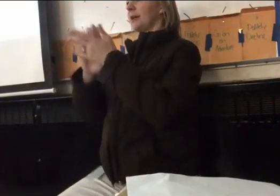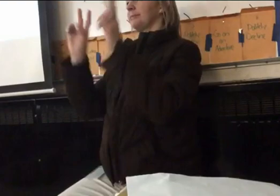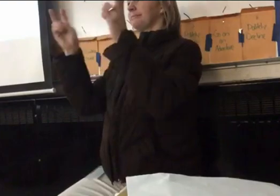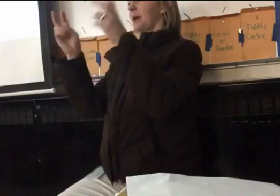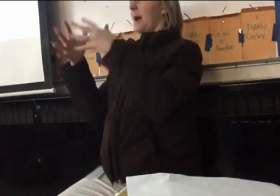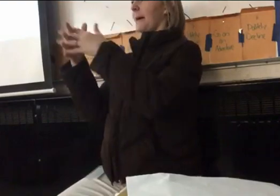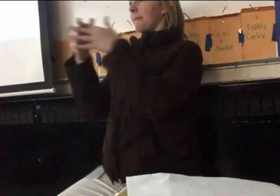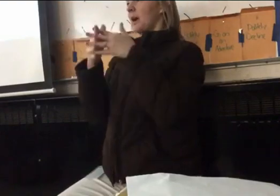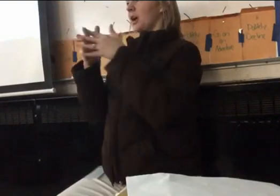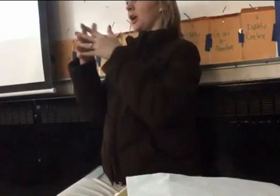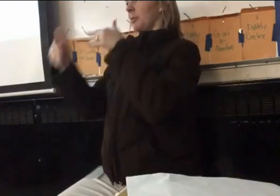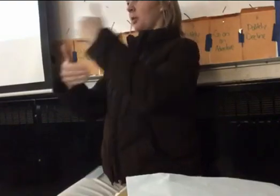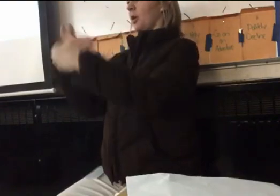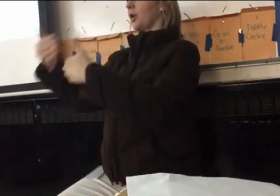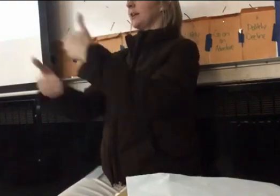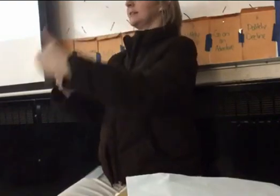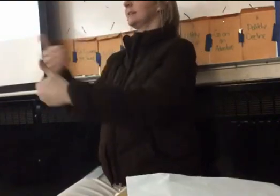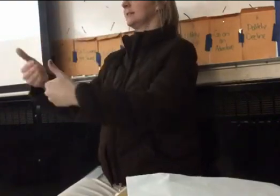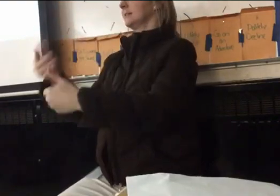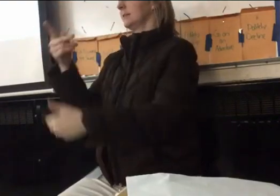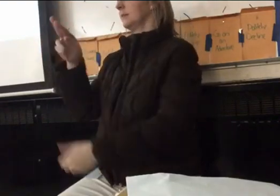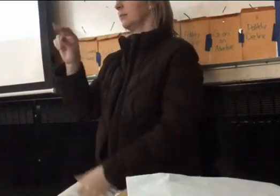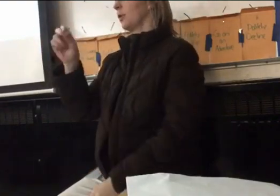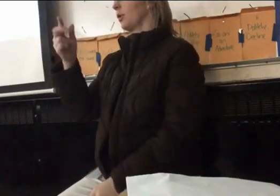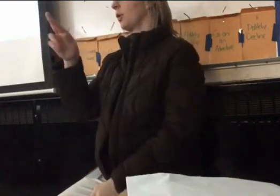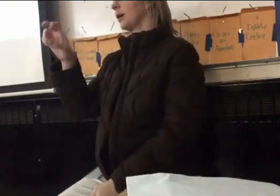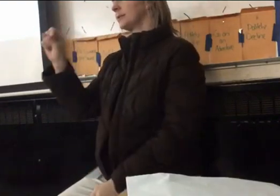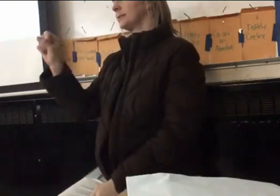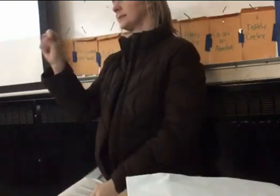little quotation marks.